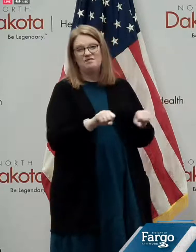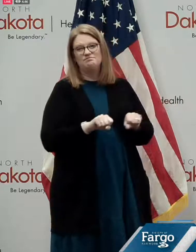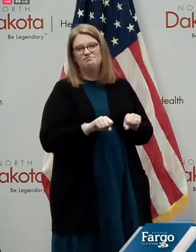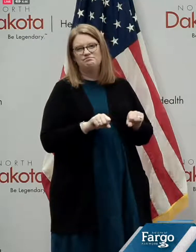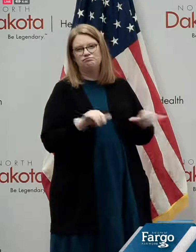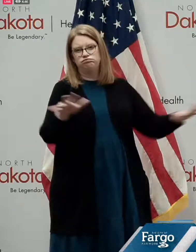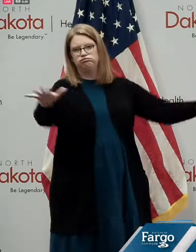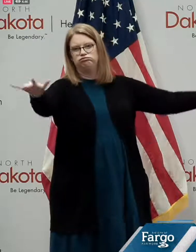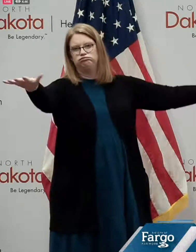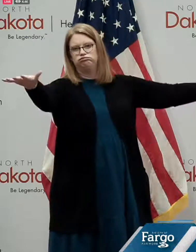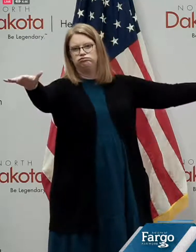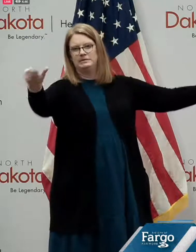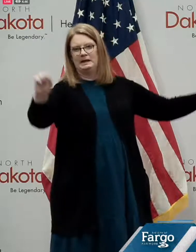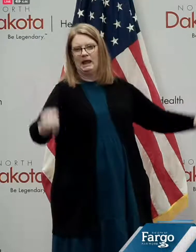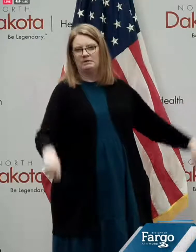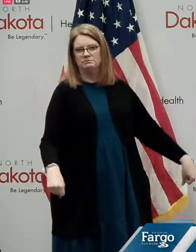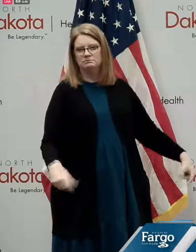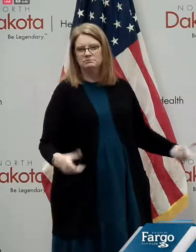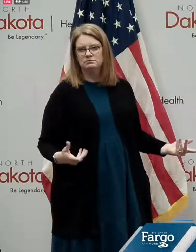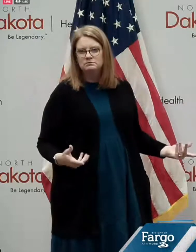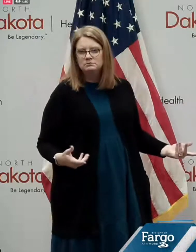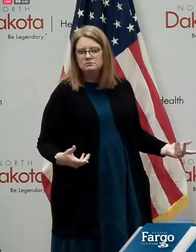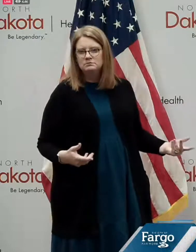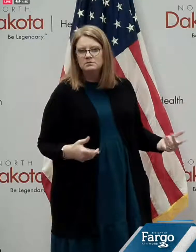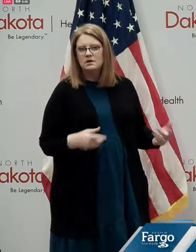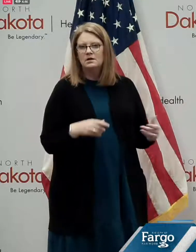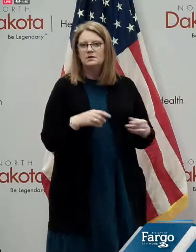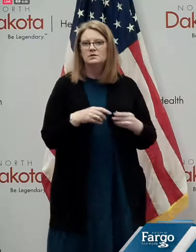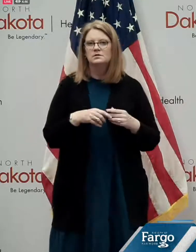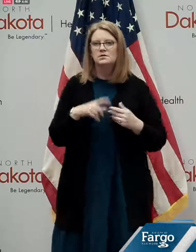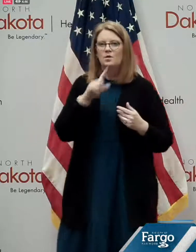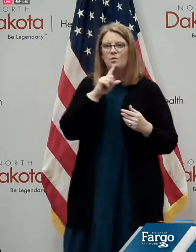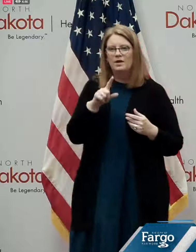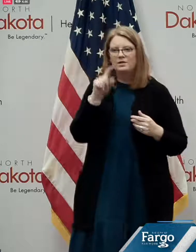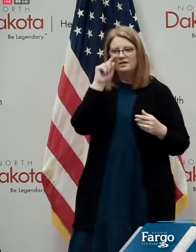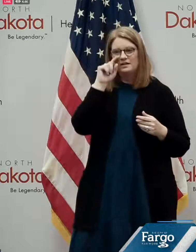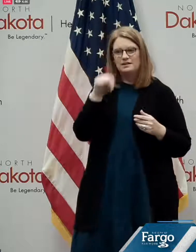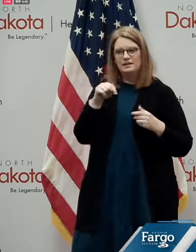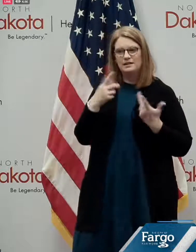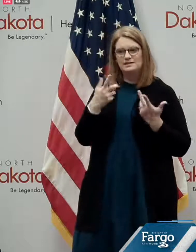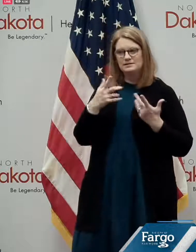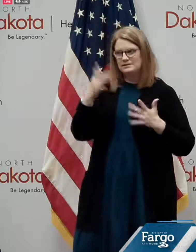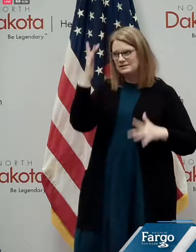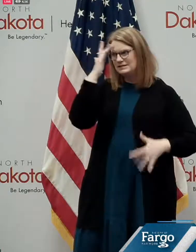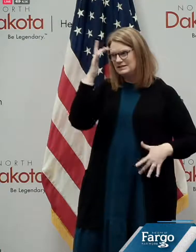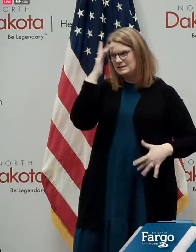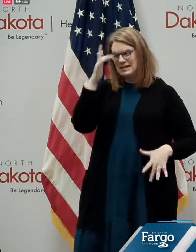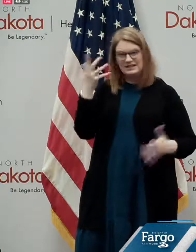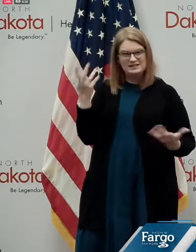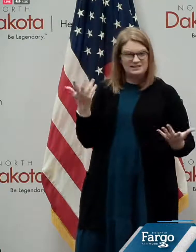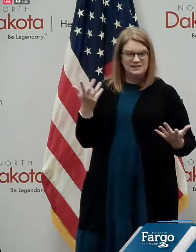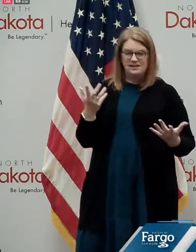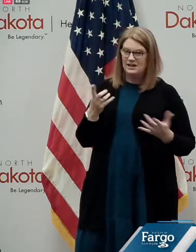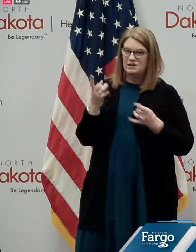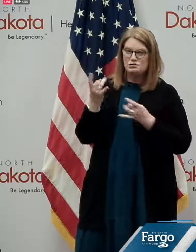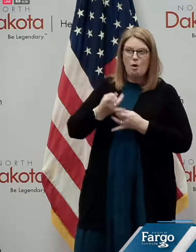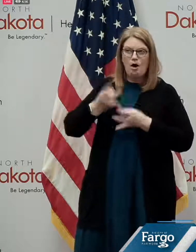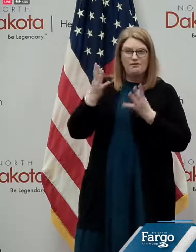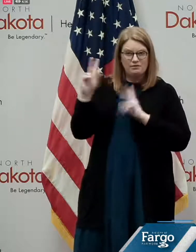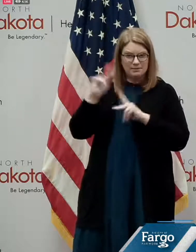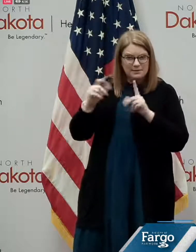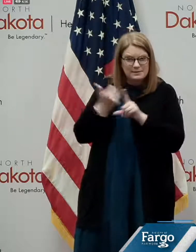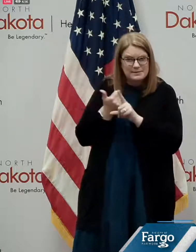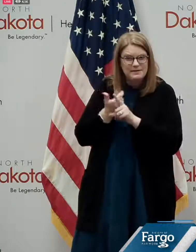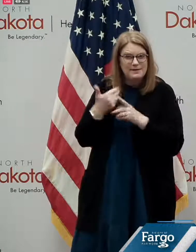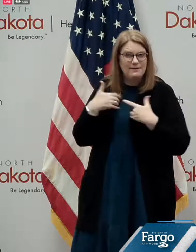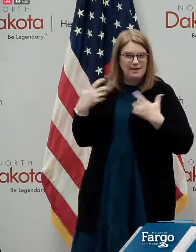where as we've said, the unevenness of the risk of this disease, because it's deadly for those with vulnerable underlying conditions, and